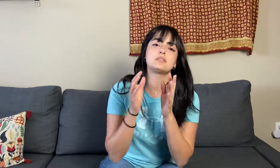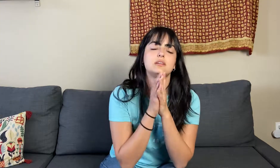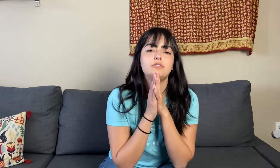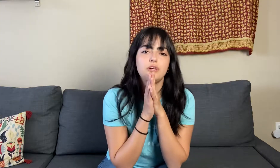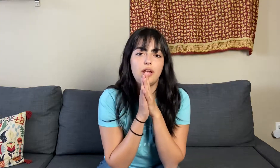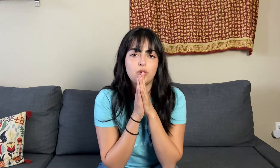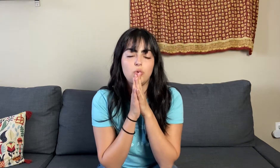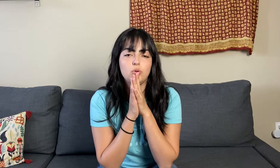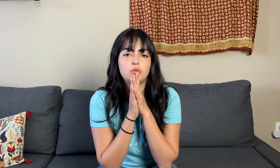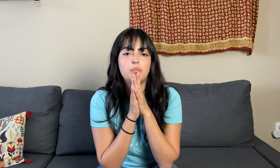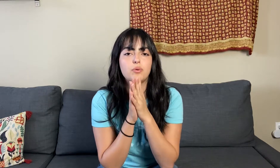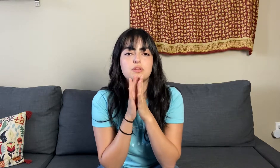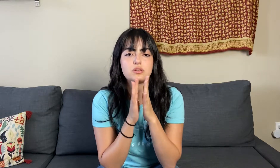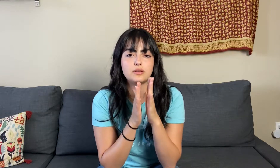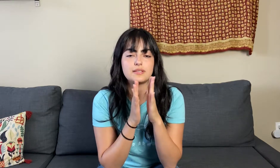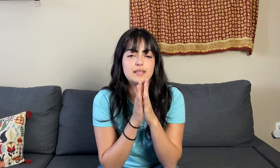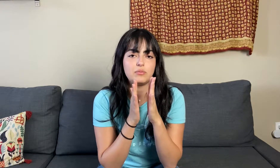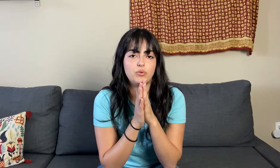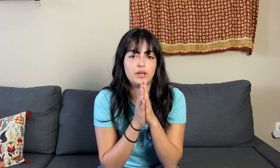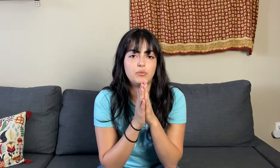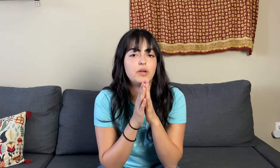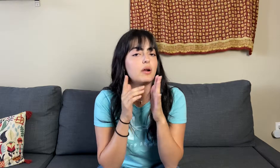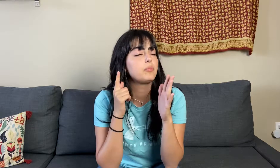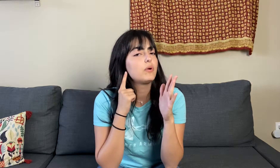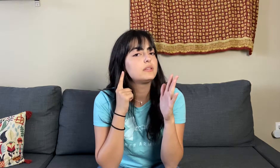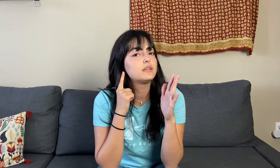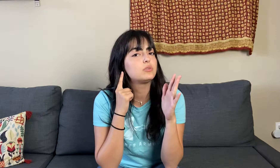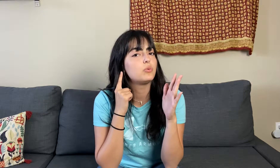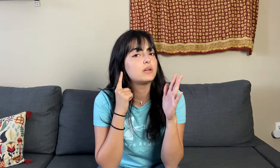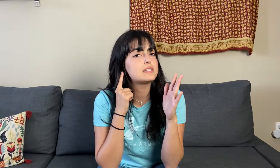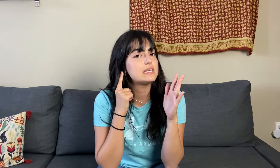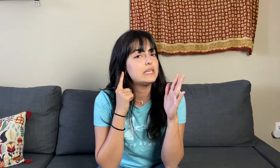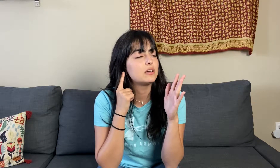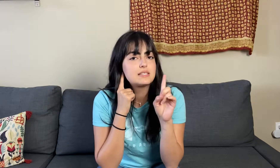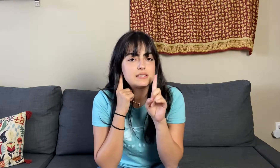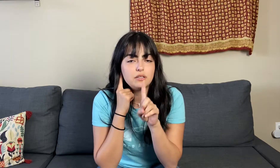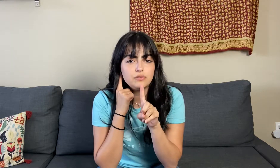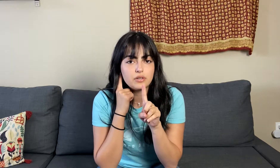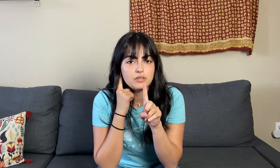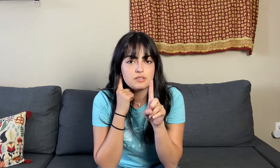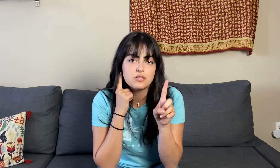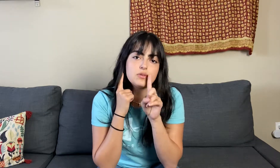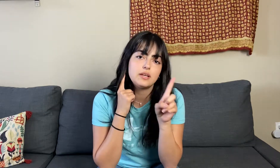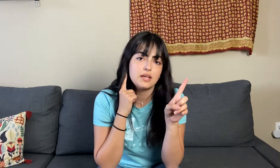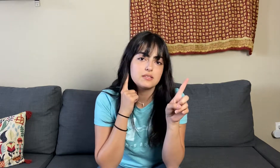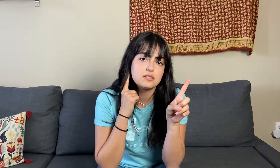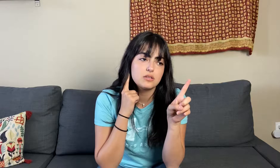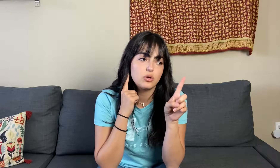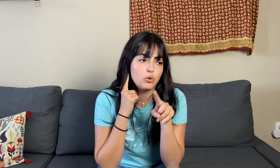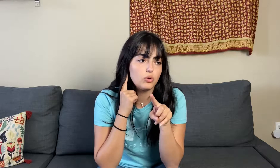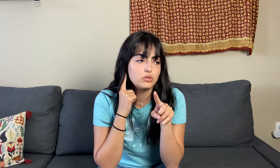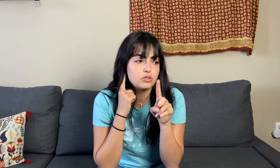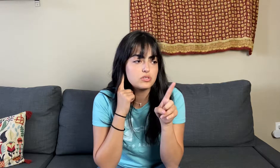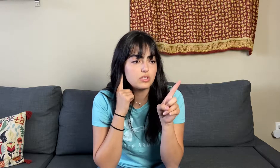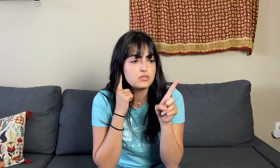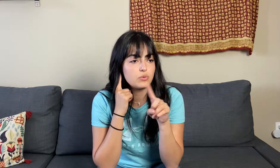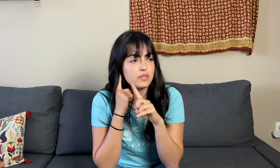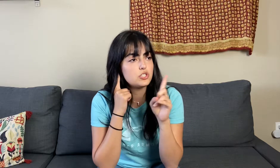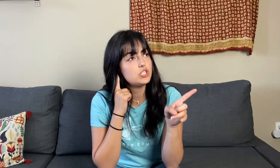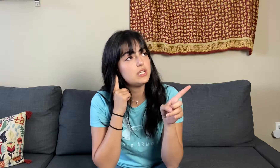silver and gold both start the same way. We are pointing towards the ear. Silver starts with an S. Gold starts with a G,